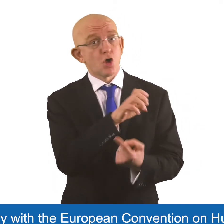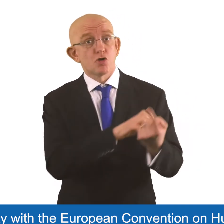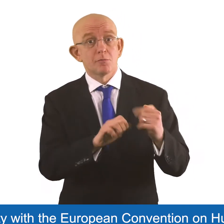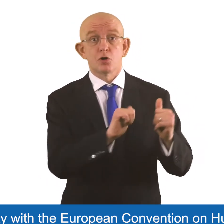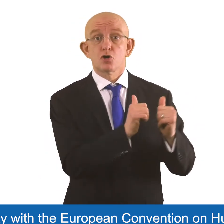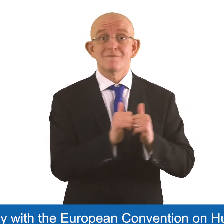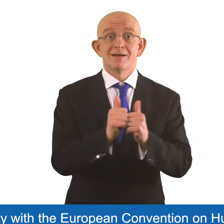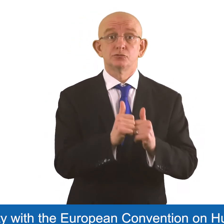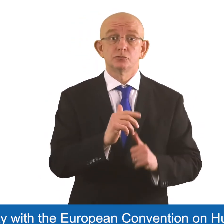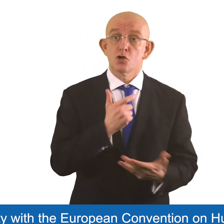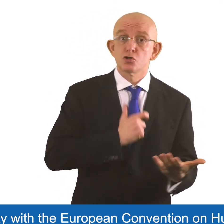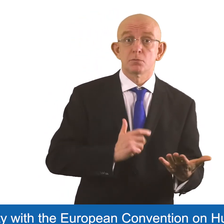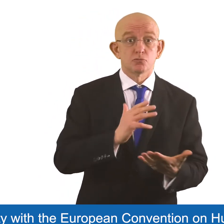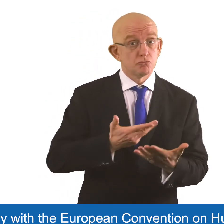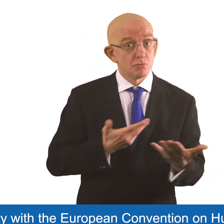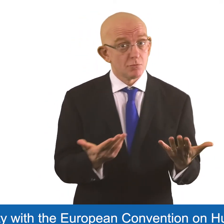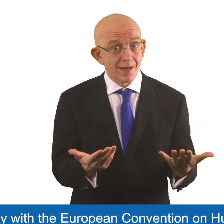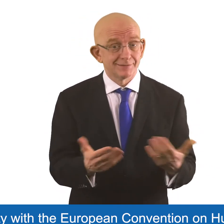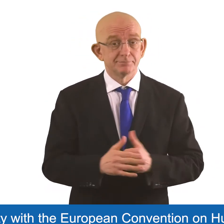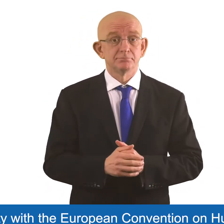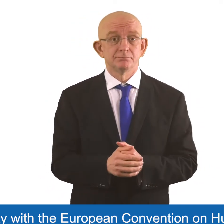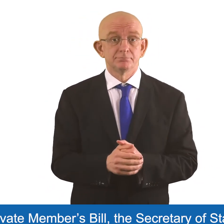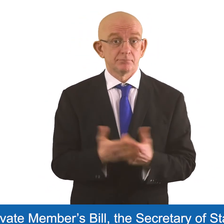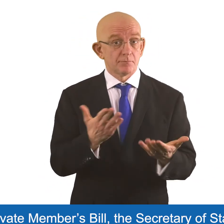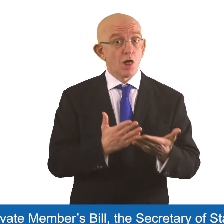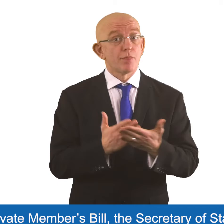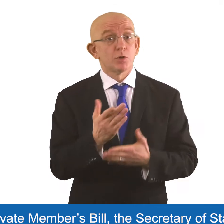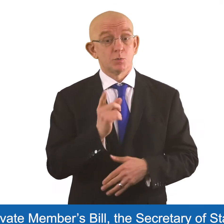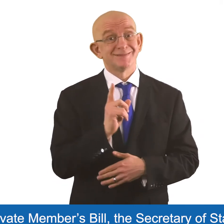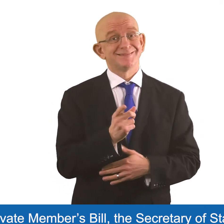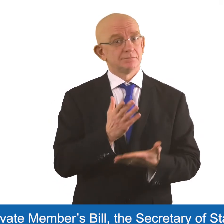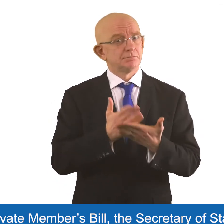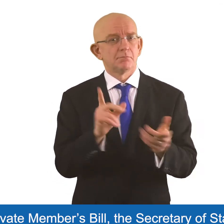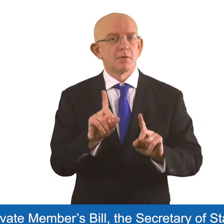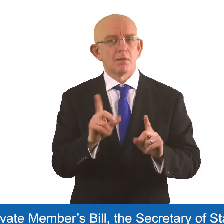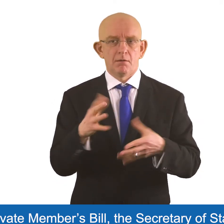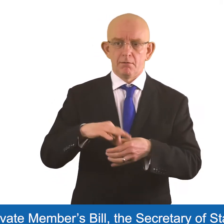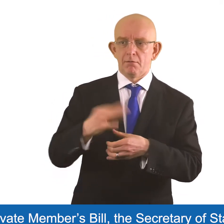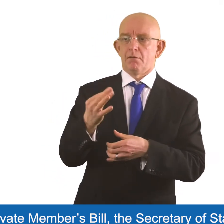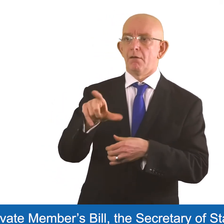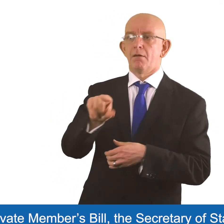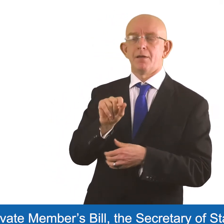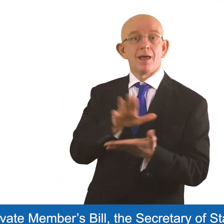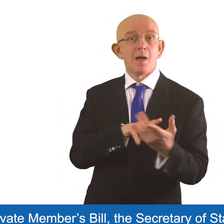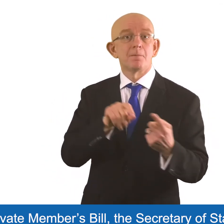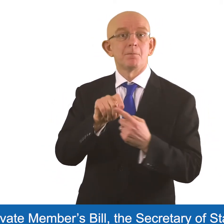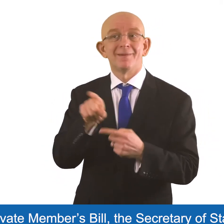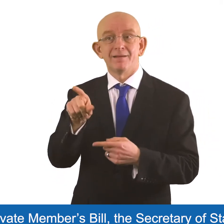Compatibility with the European Convention on Human Rights. 46. As this is a private member's bill,